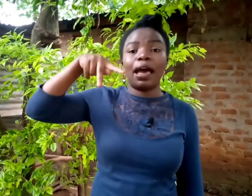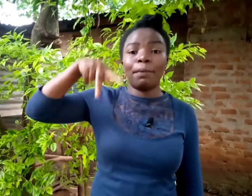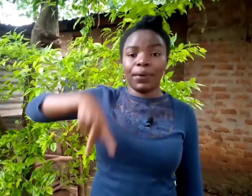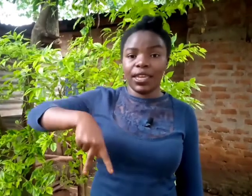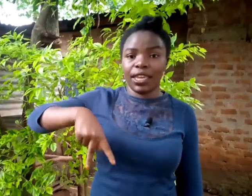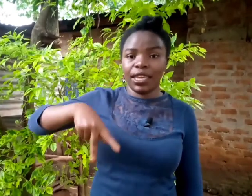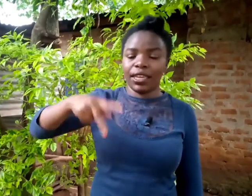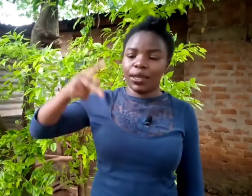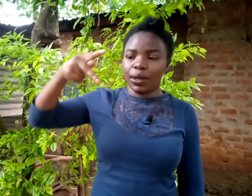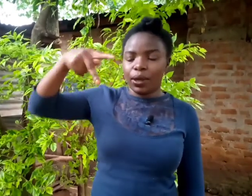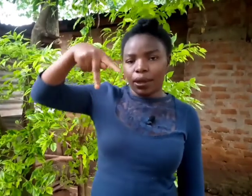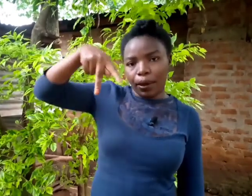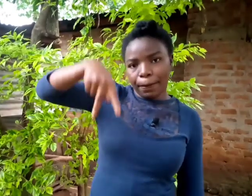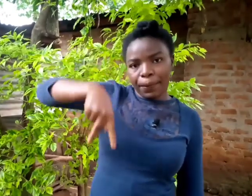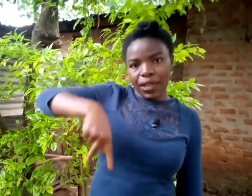P. P.